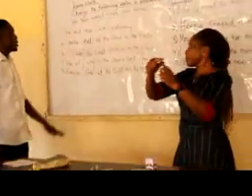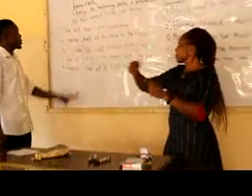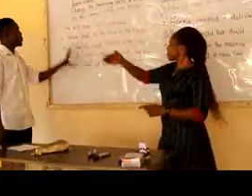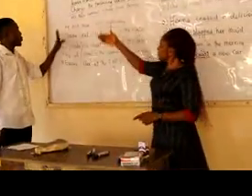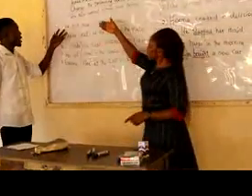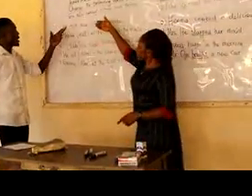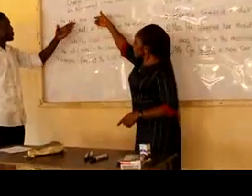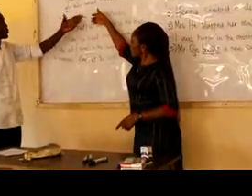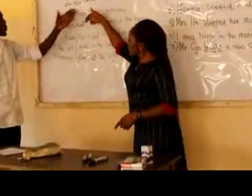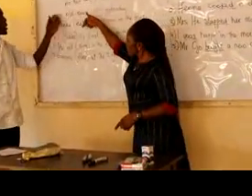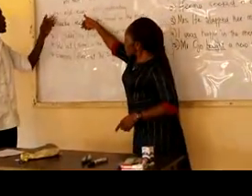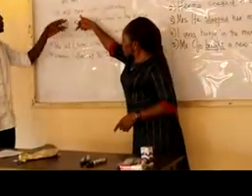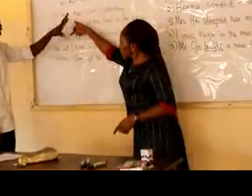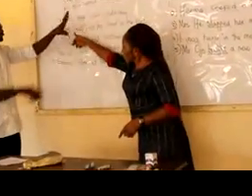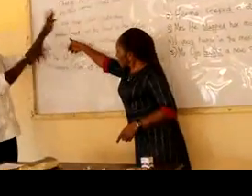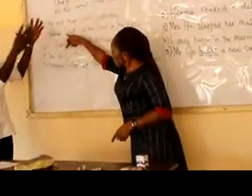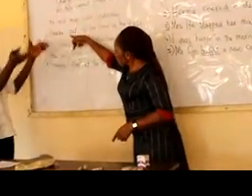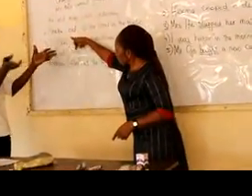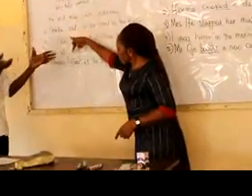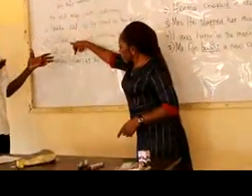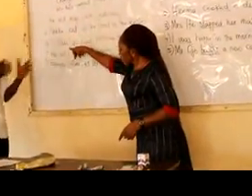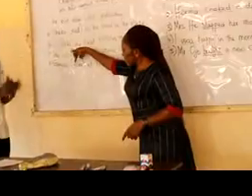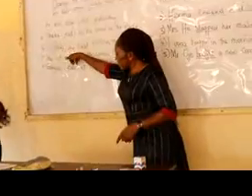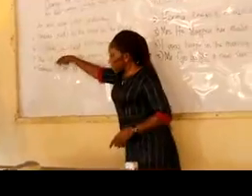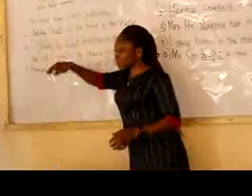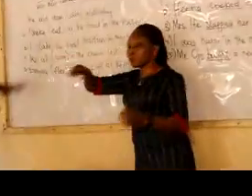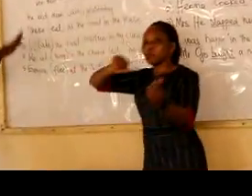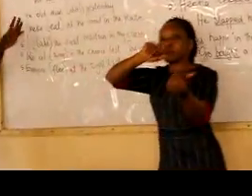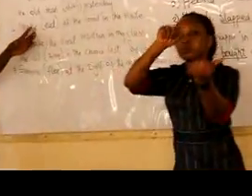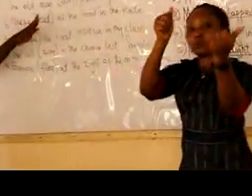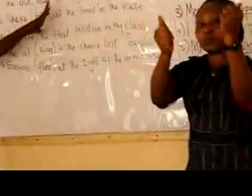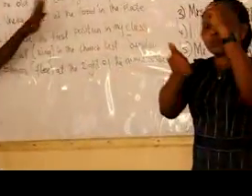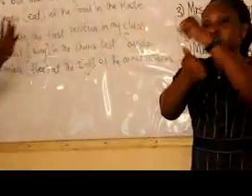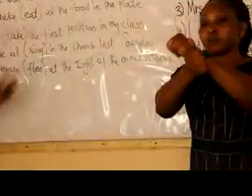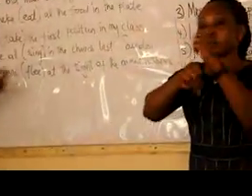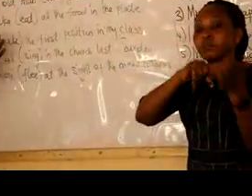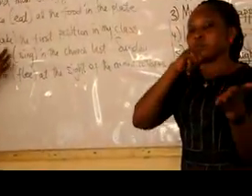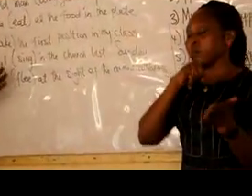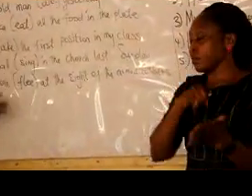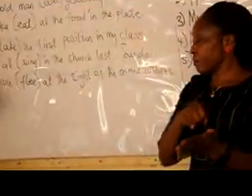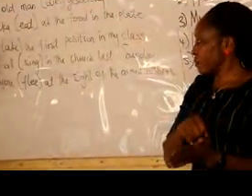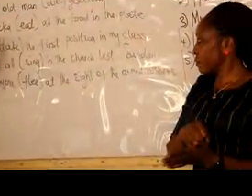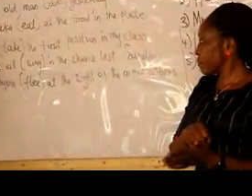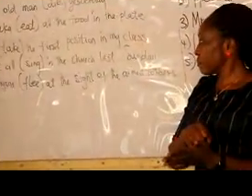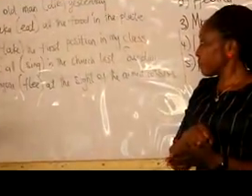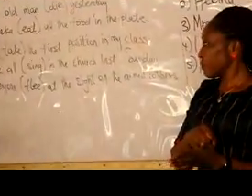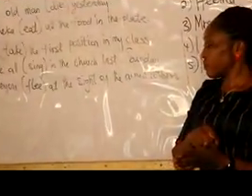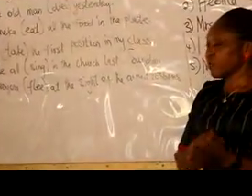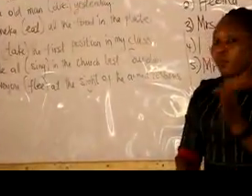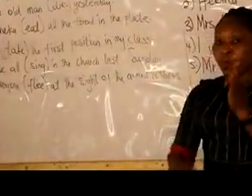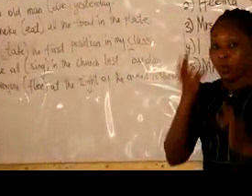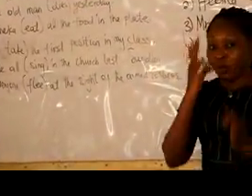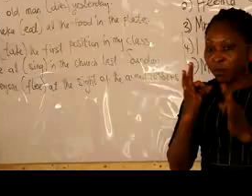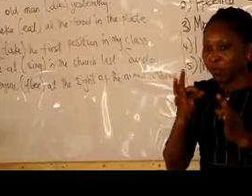at a situation where you will open the brackets. If these verbs are correct, leave them as they